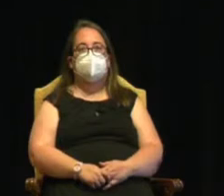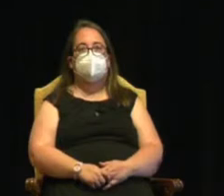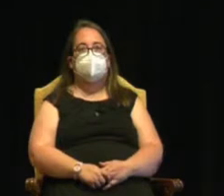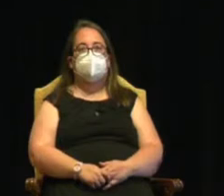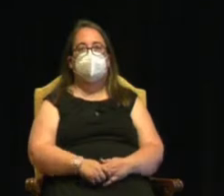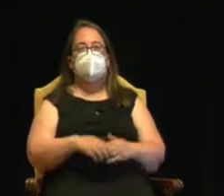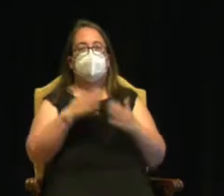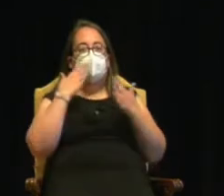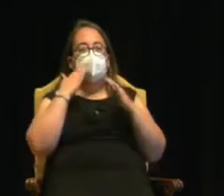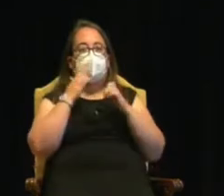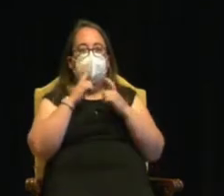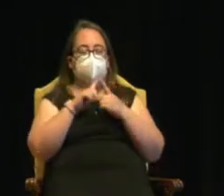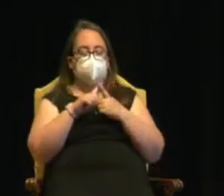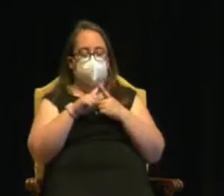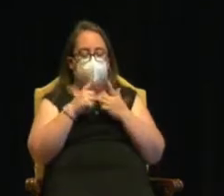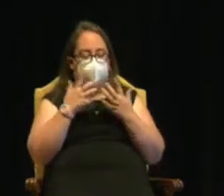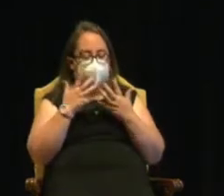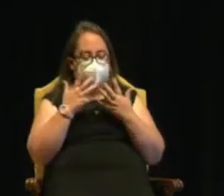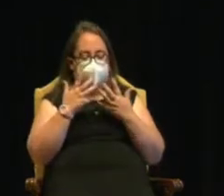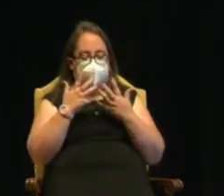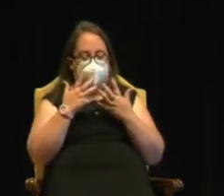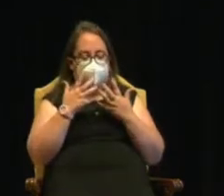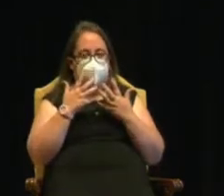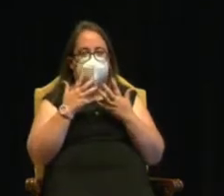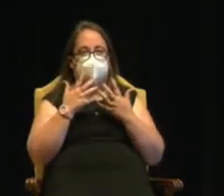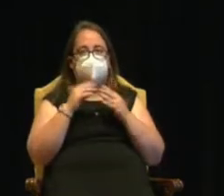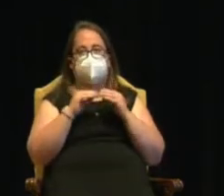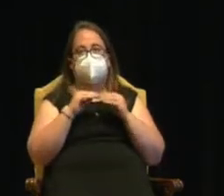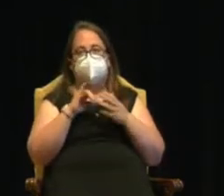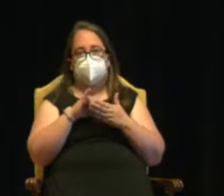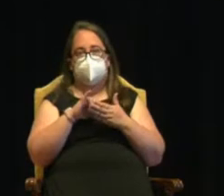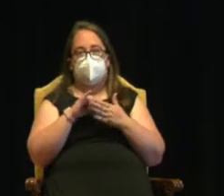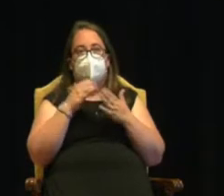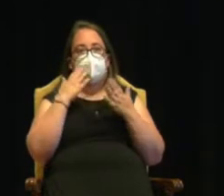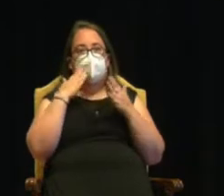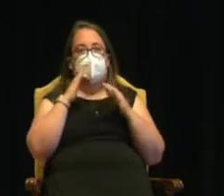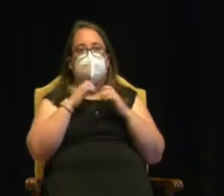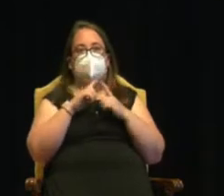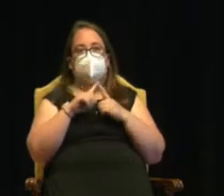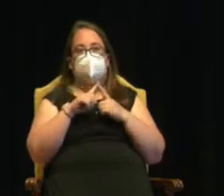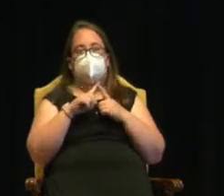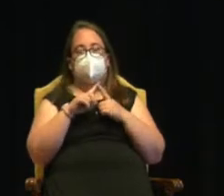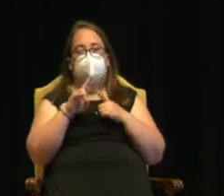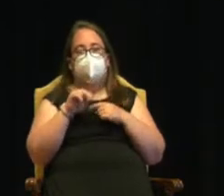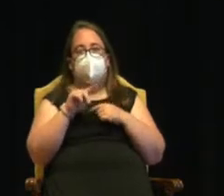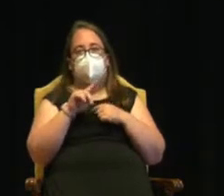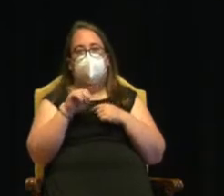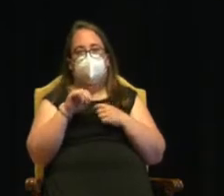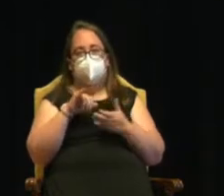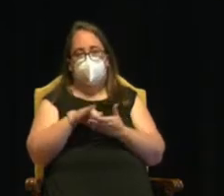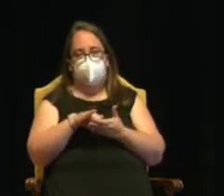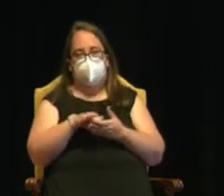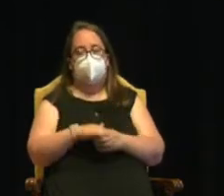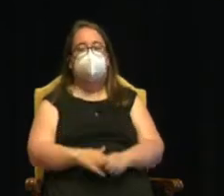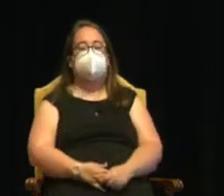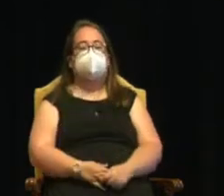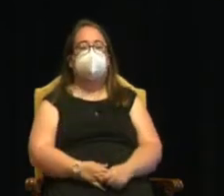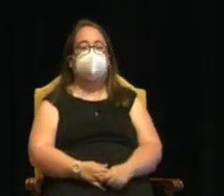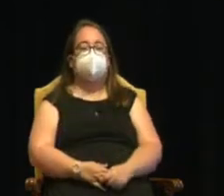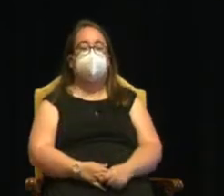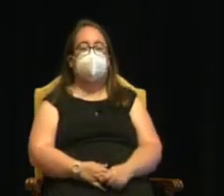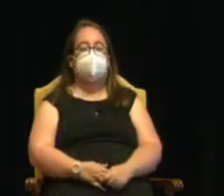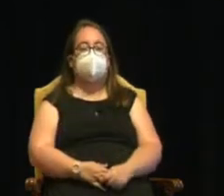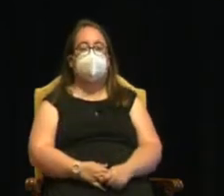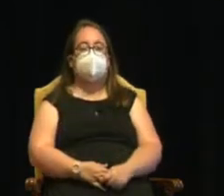transcend that. I don't know how to undo that. What I was